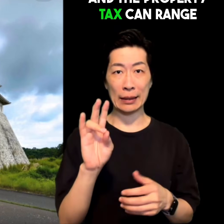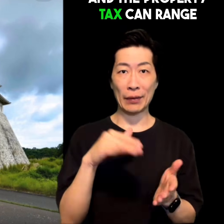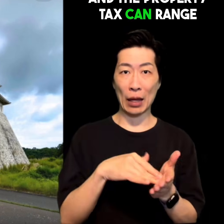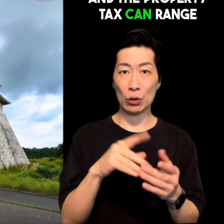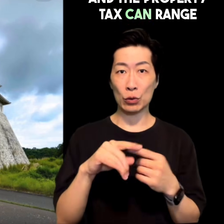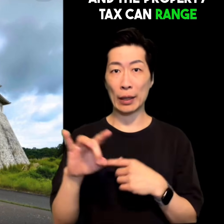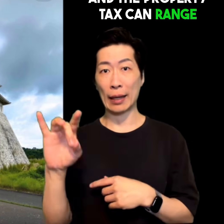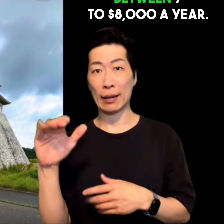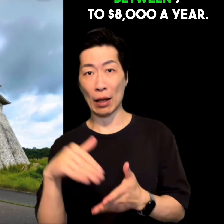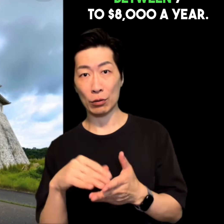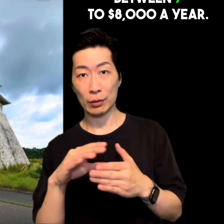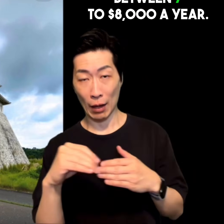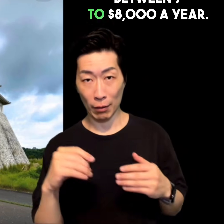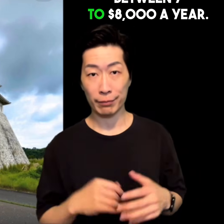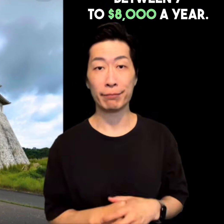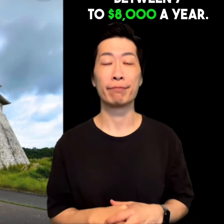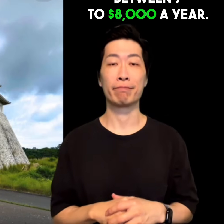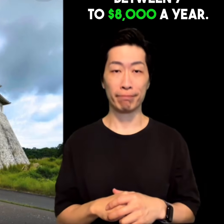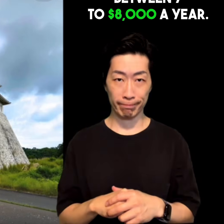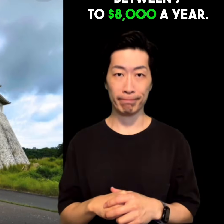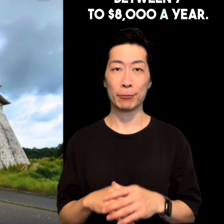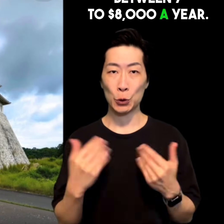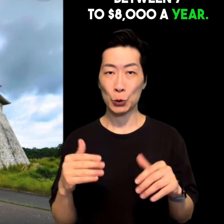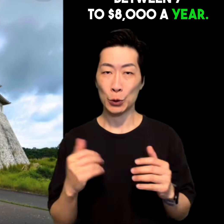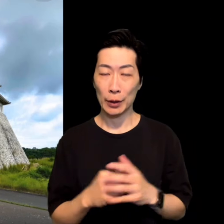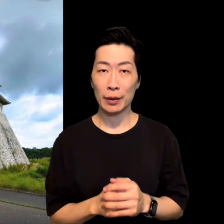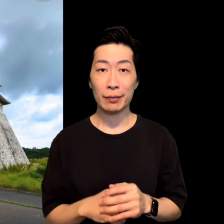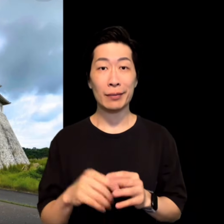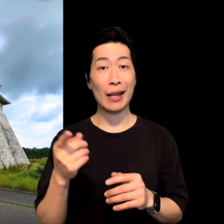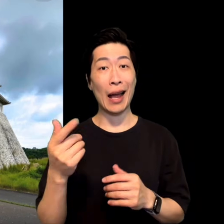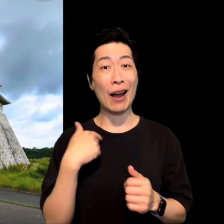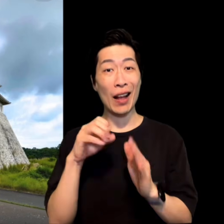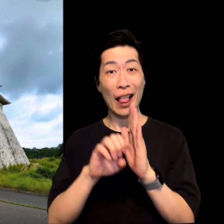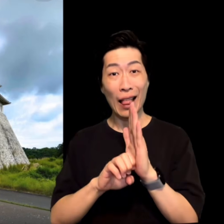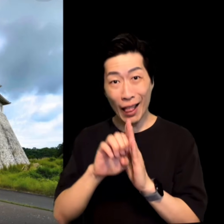property tax can range between $7,000 to $8,000 a year.